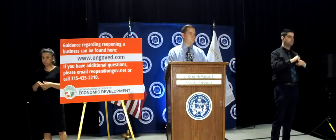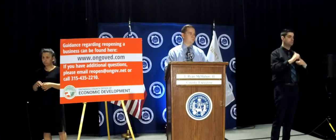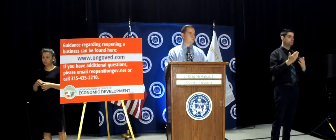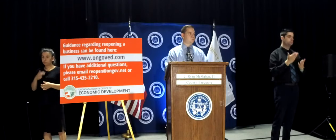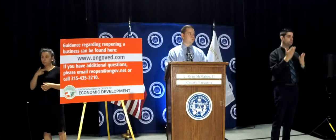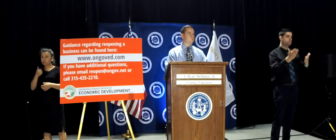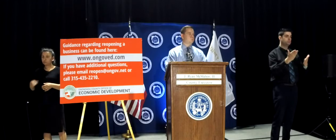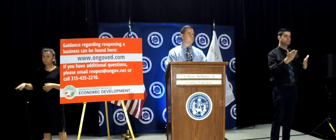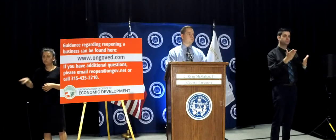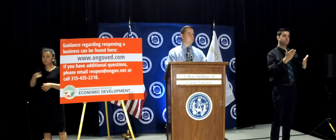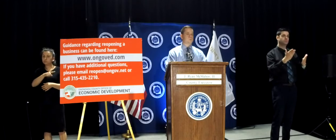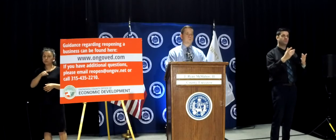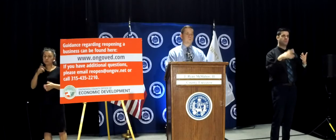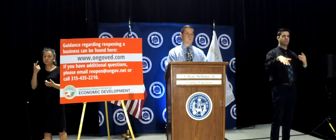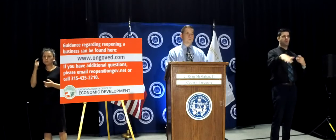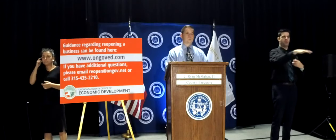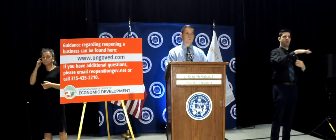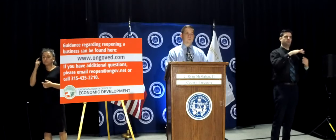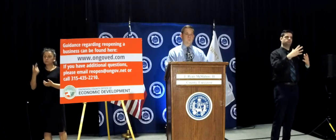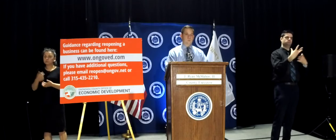large.